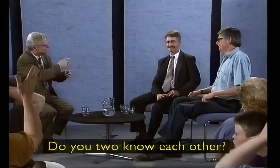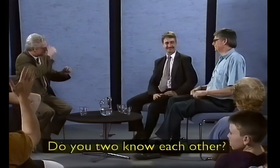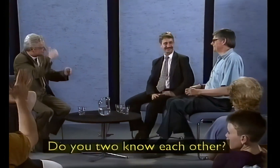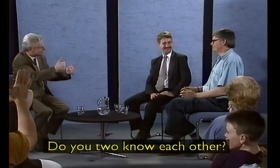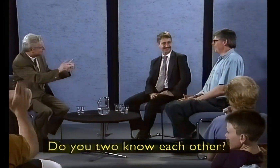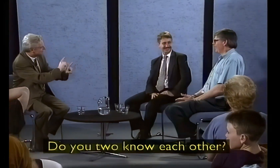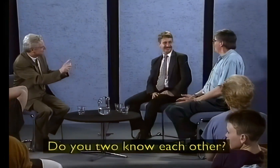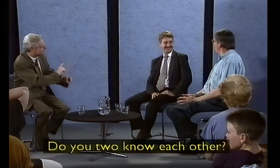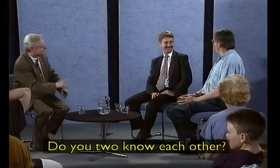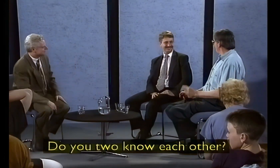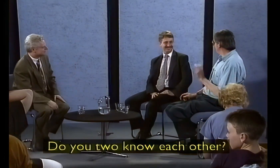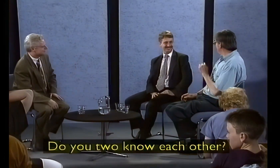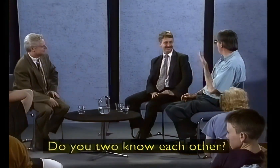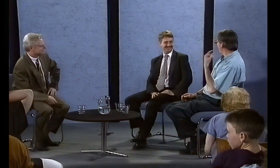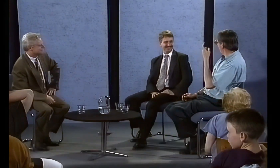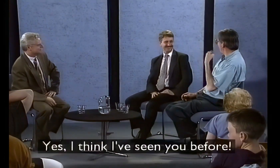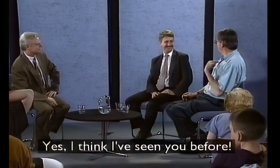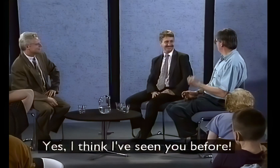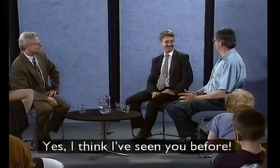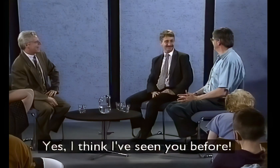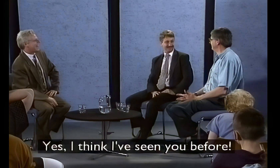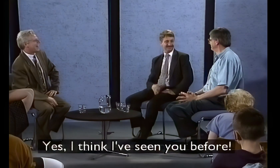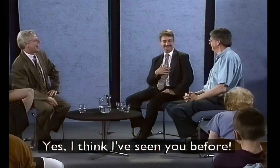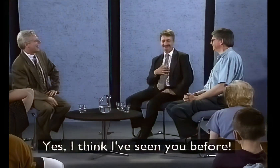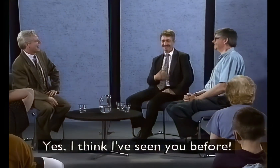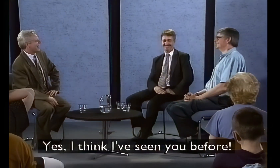Do you know each other? Yes, I think I've seen you before.